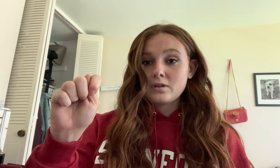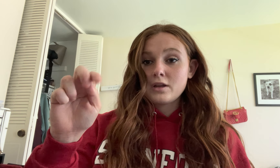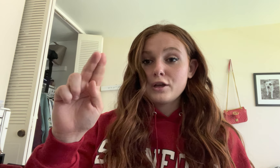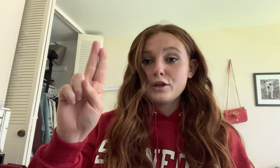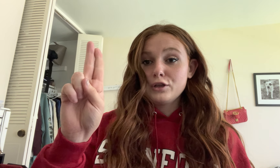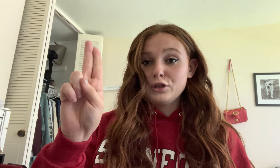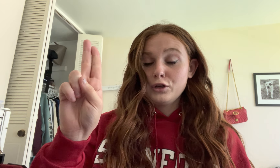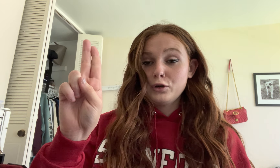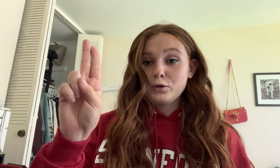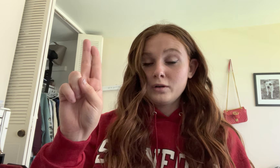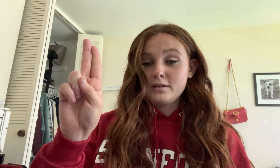U,